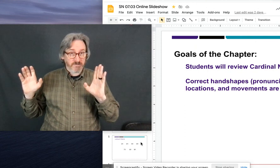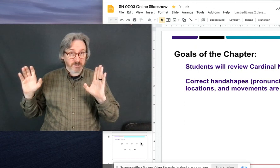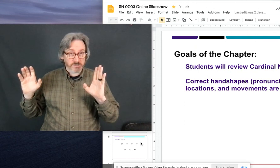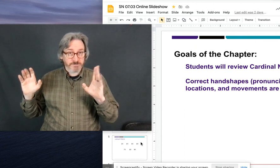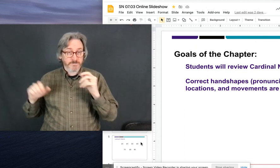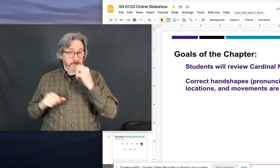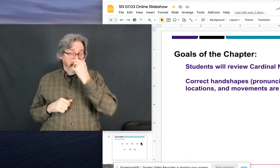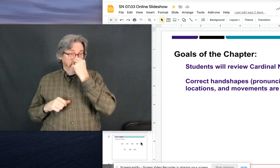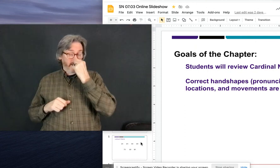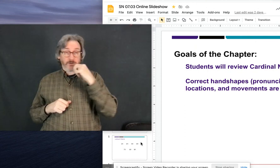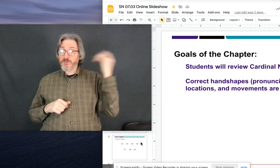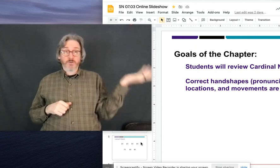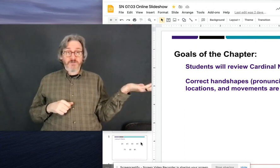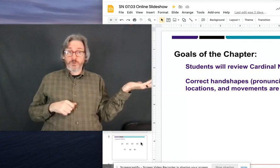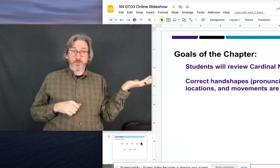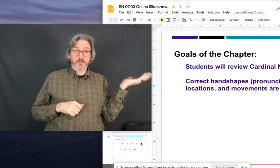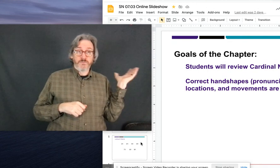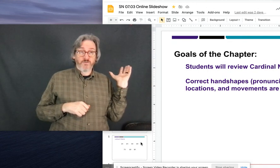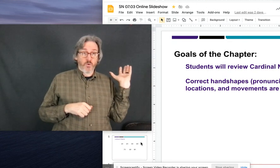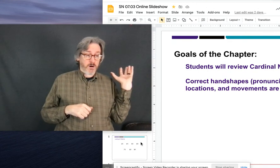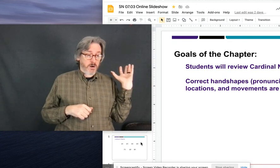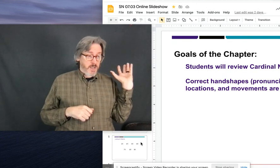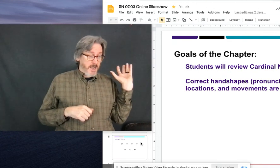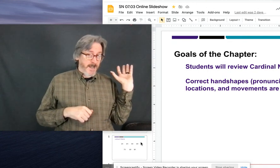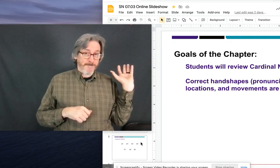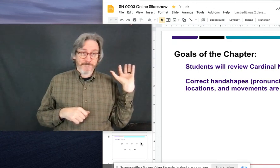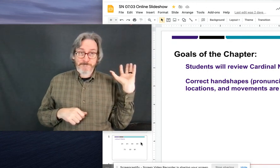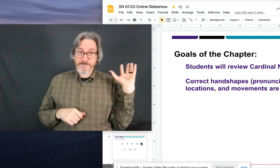do all of those. And they're in the review from